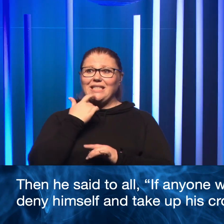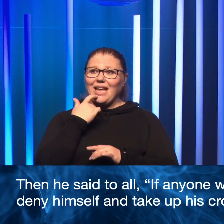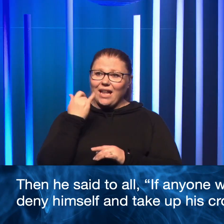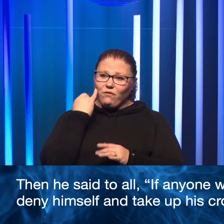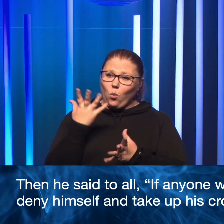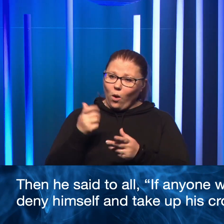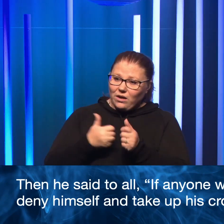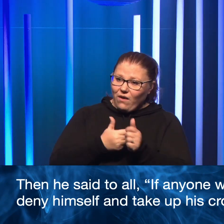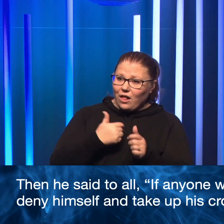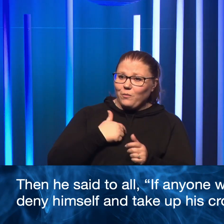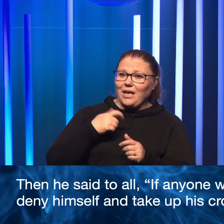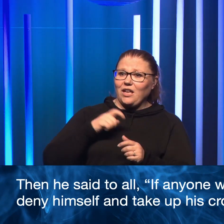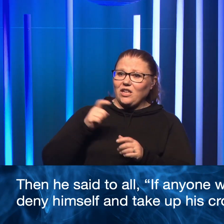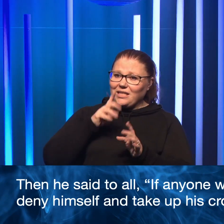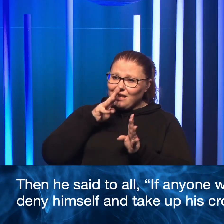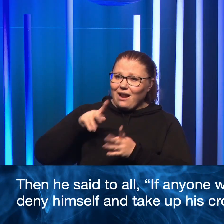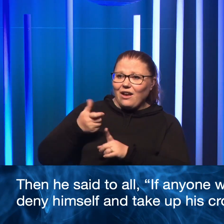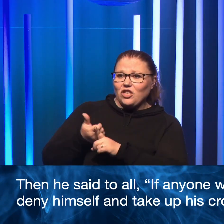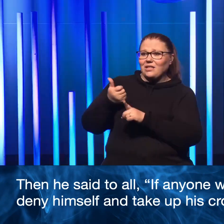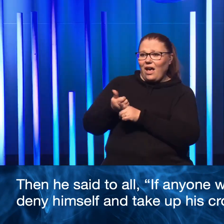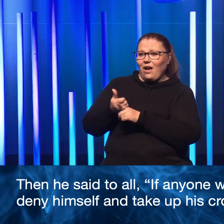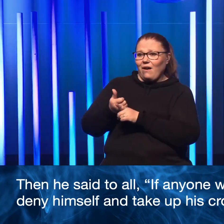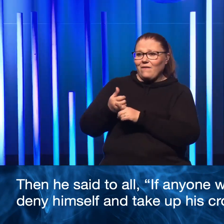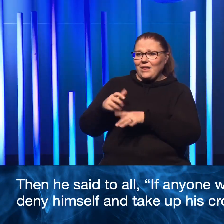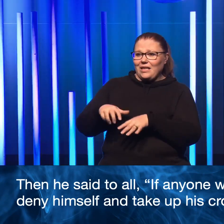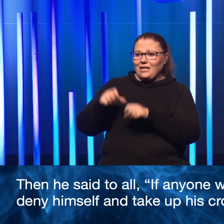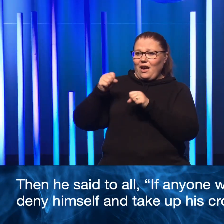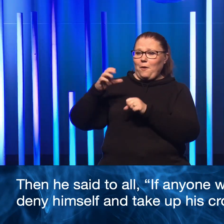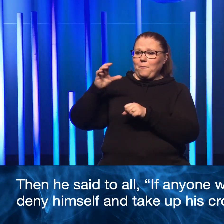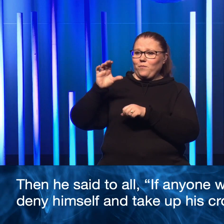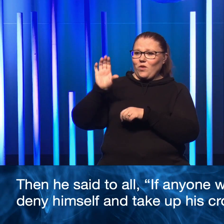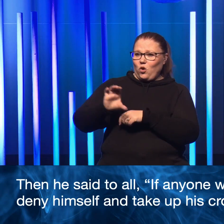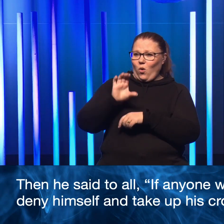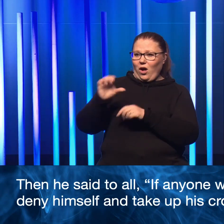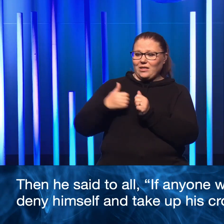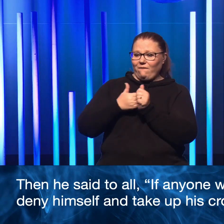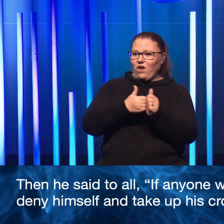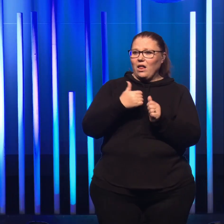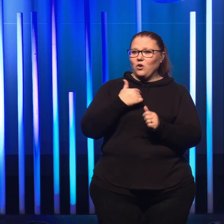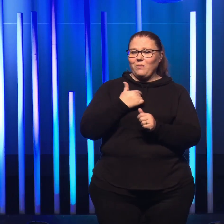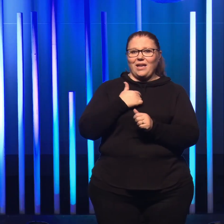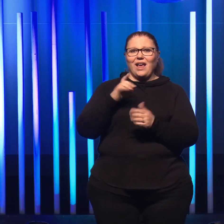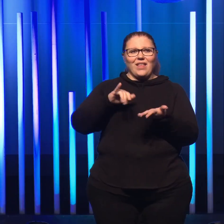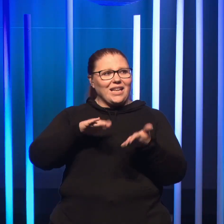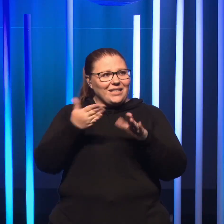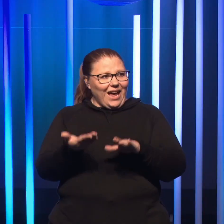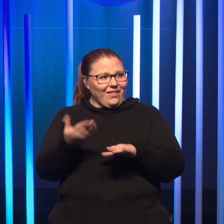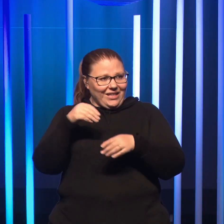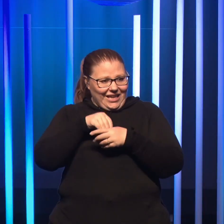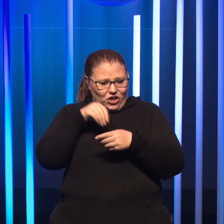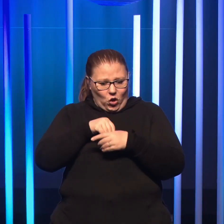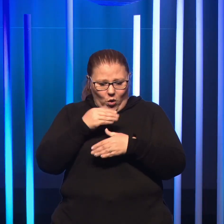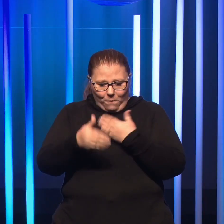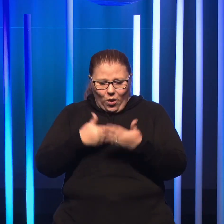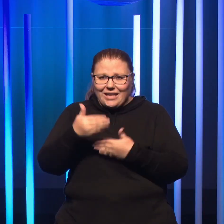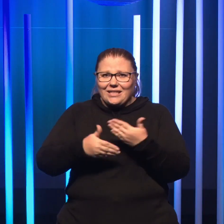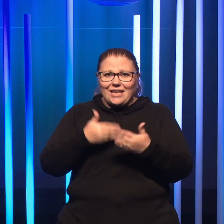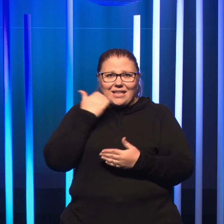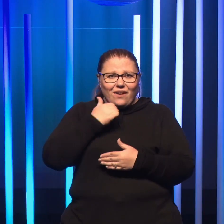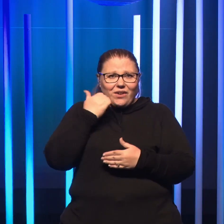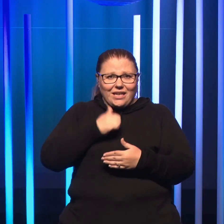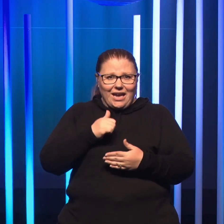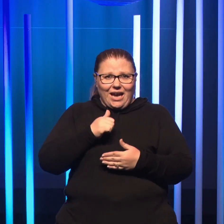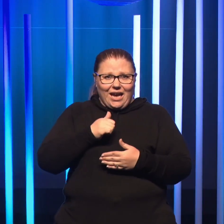and they must take up their cross and follow me. This death is an internal process, daily